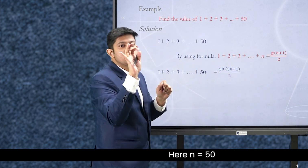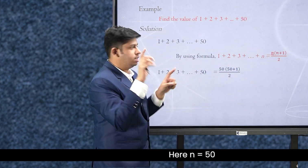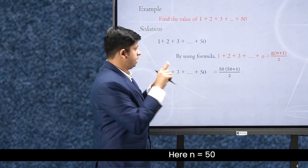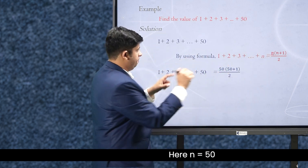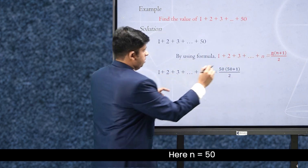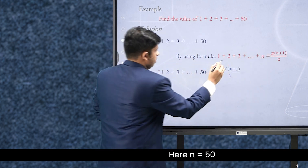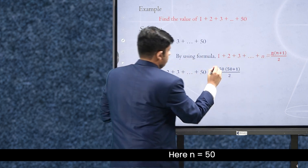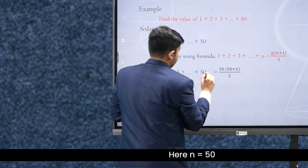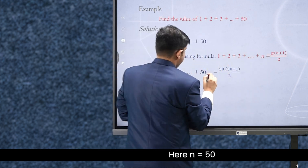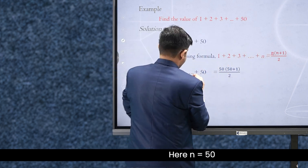50.